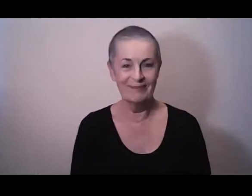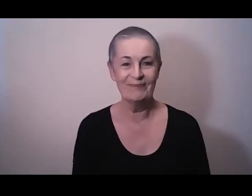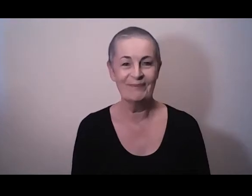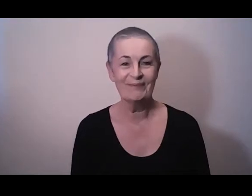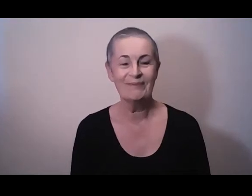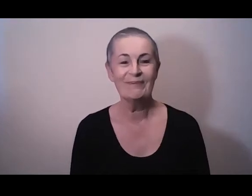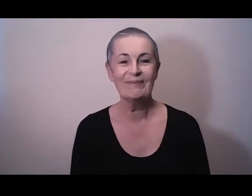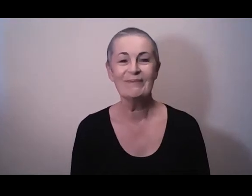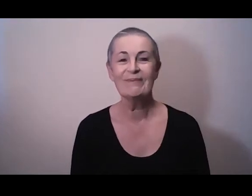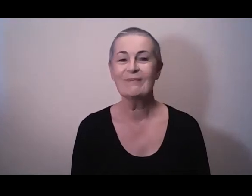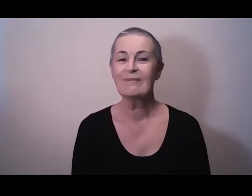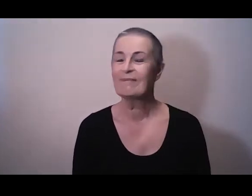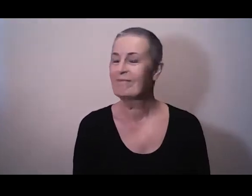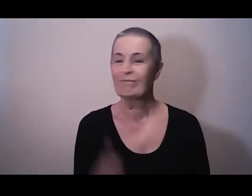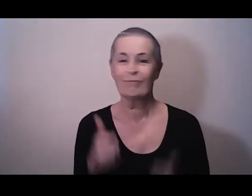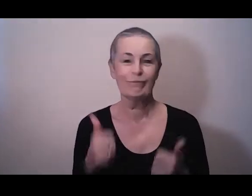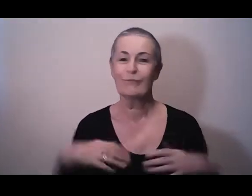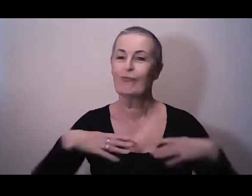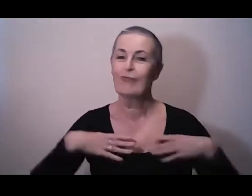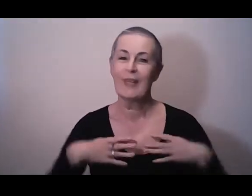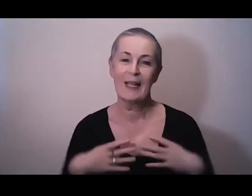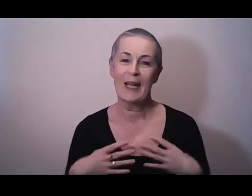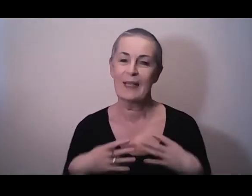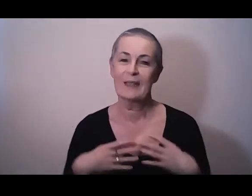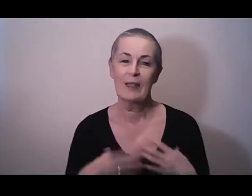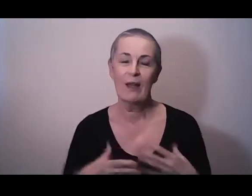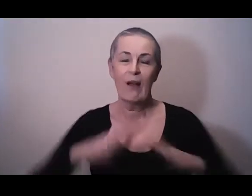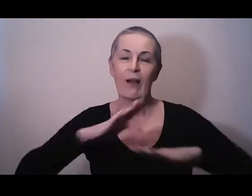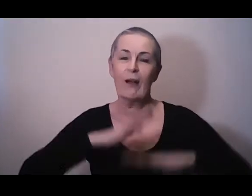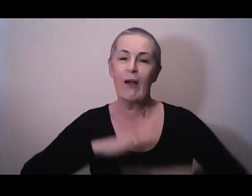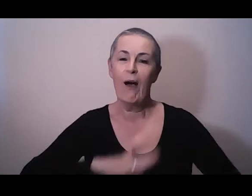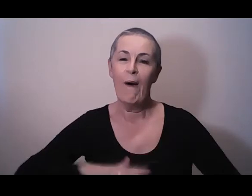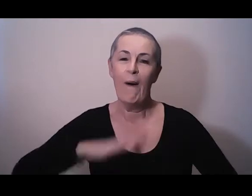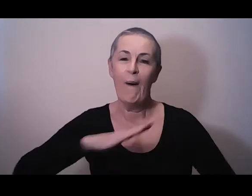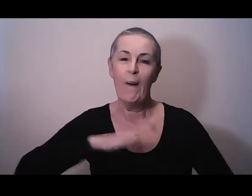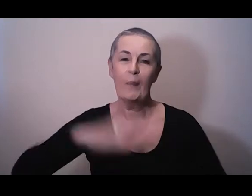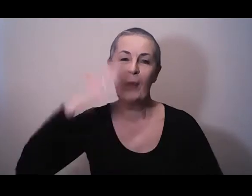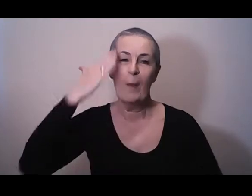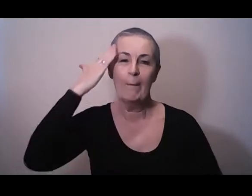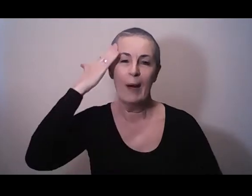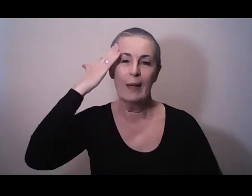This is very relaxing and it calms your mind.